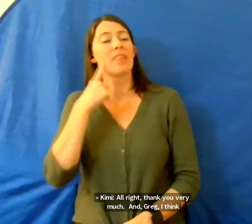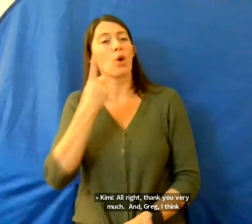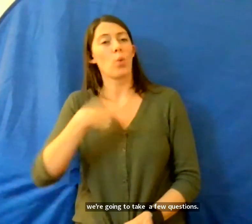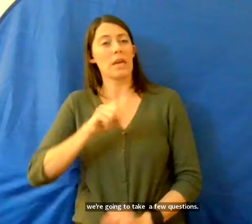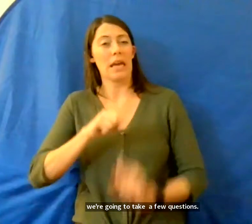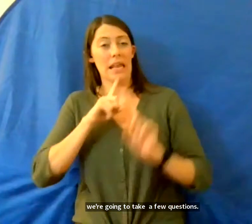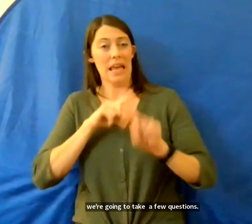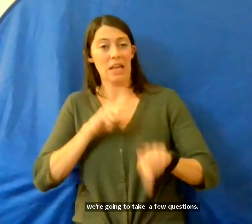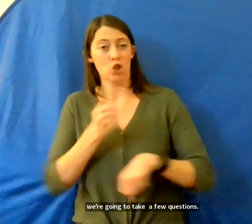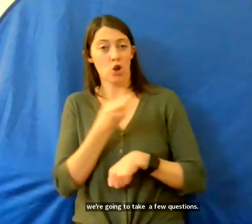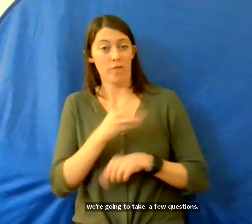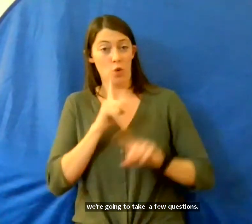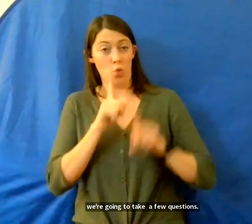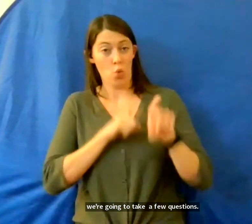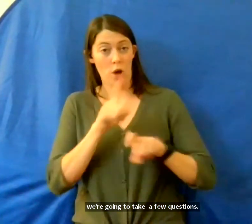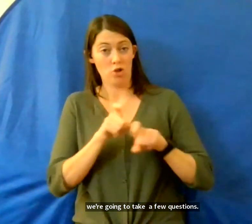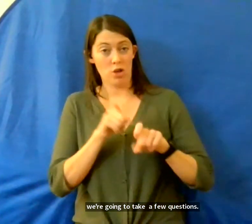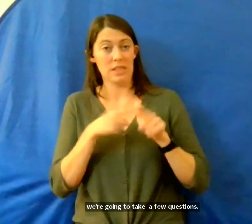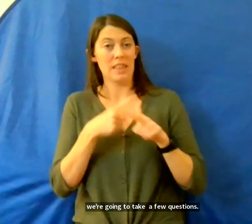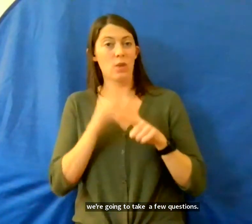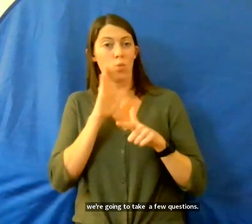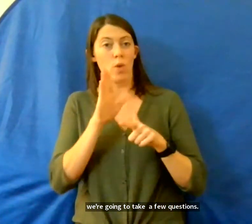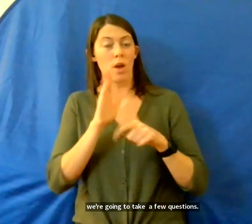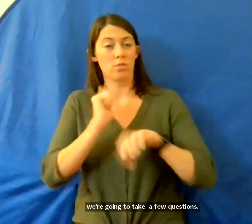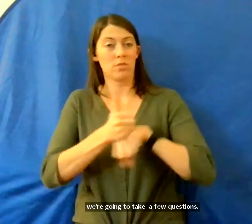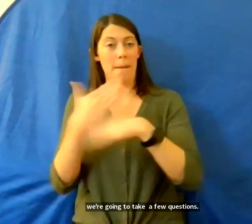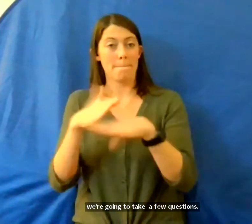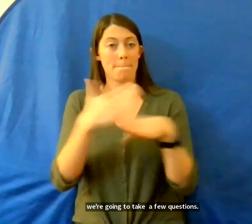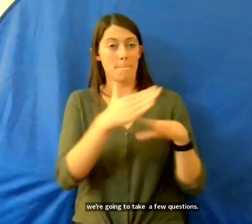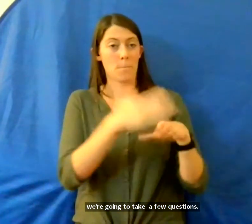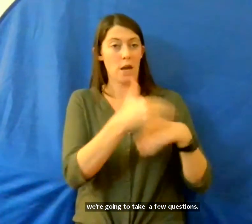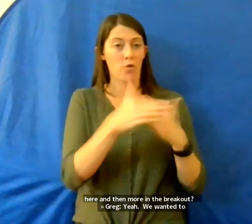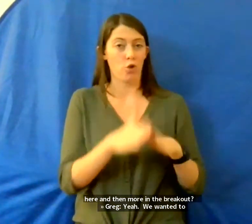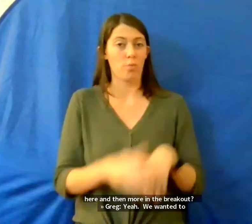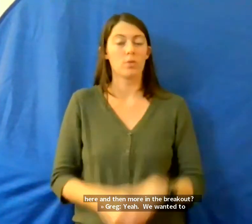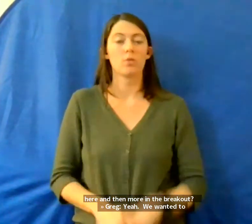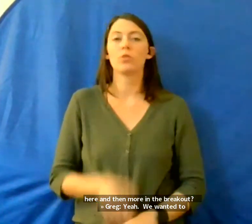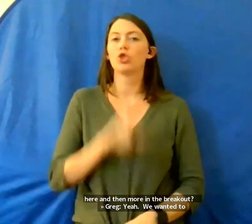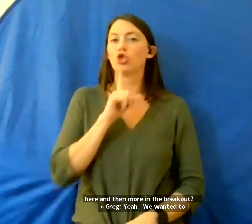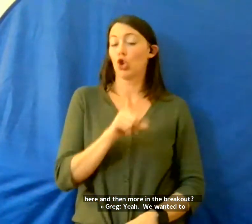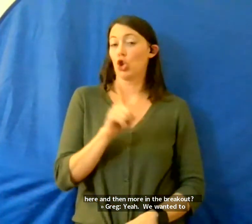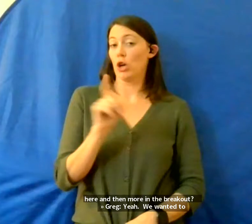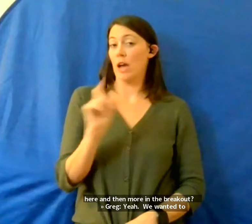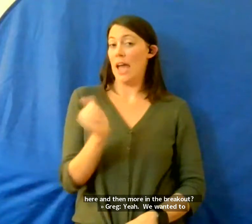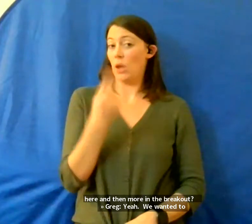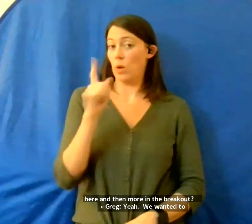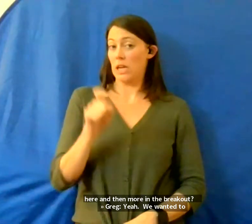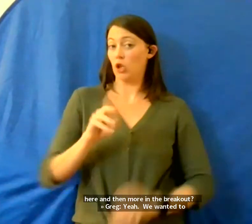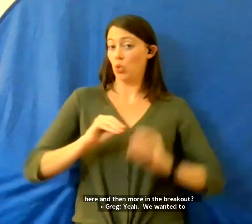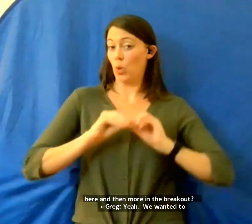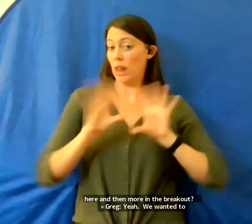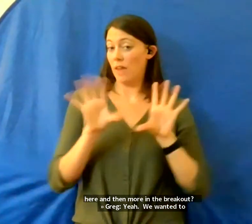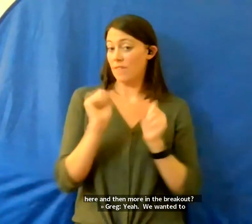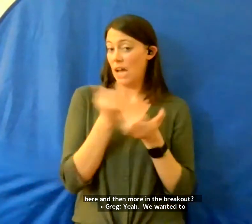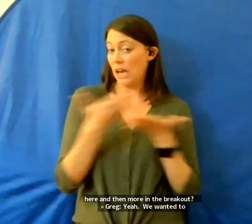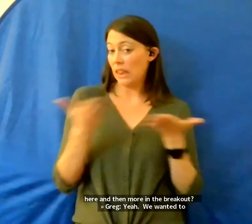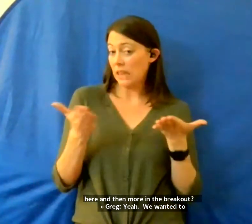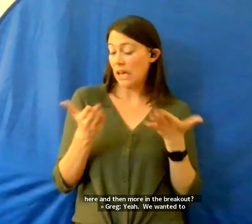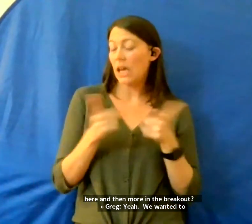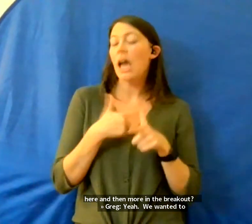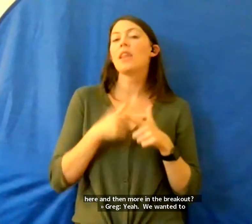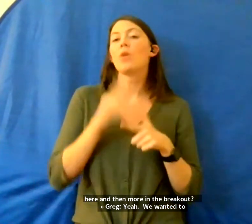in the breakout. Yeah, we wanted to give people a chance to ask any clarifying questions, and then when we get to the breakout, we really want to